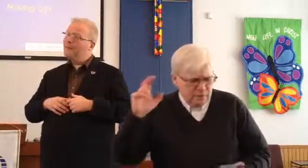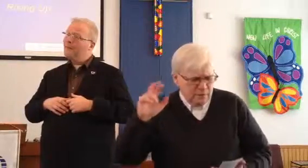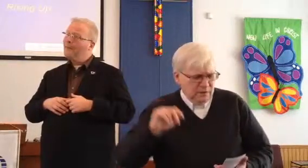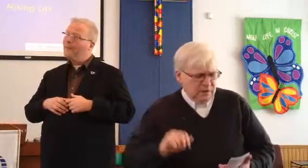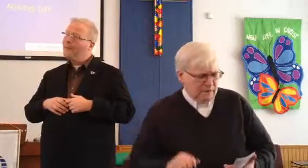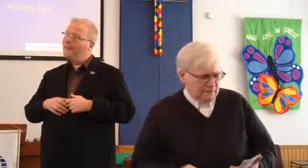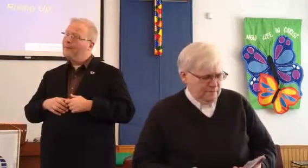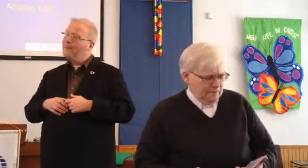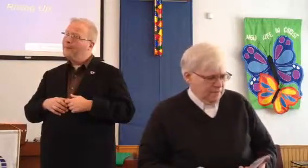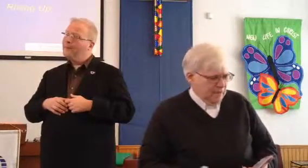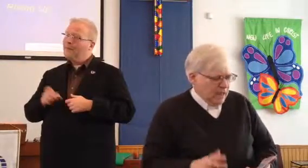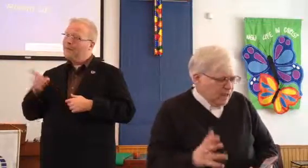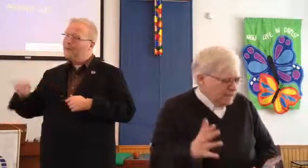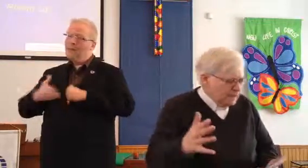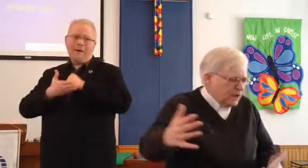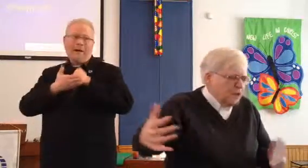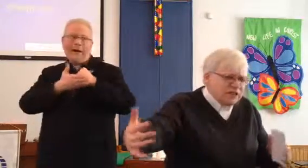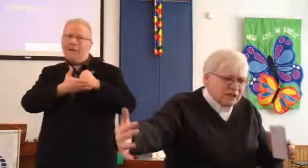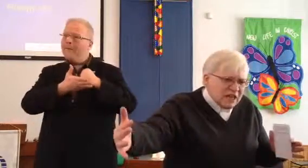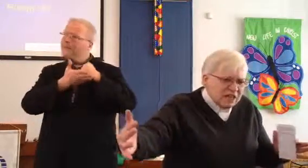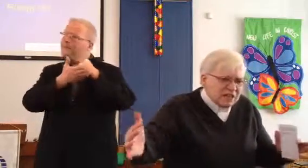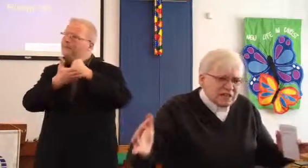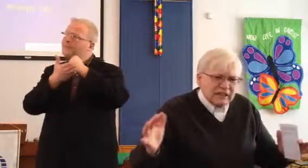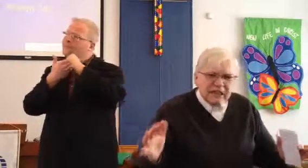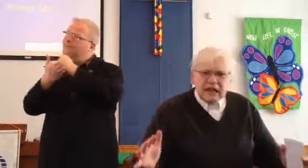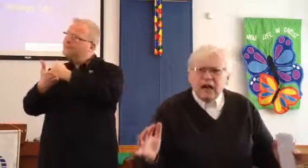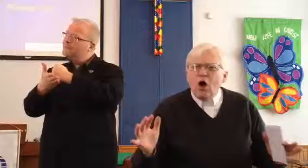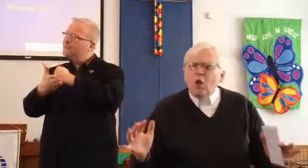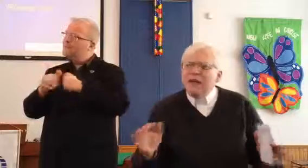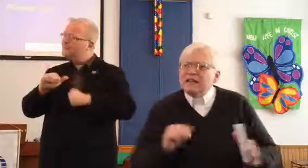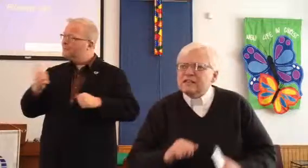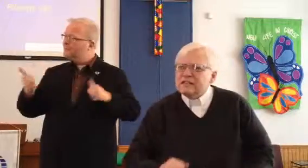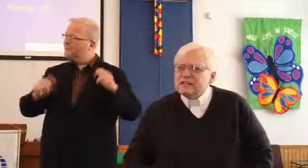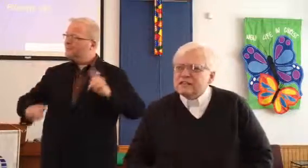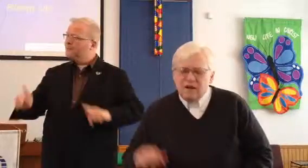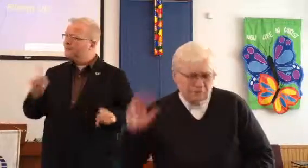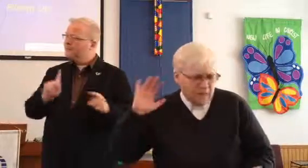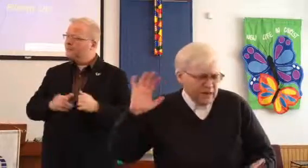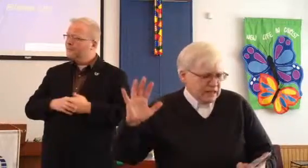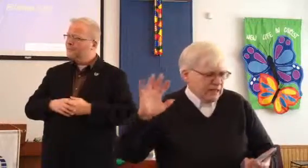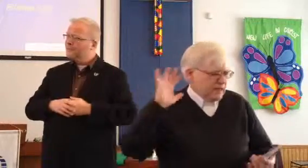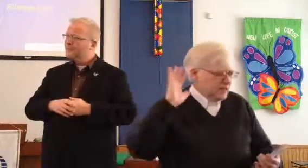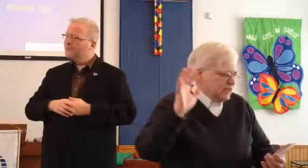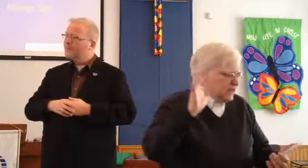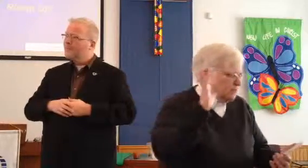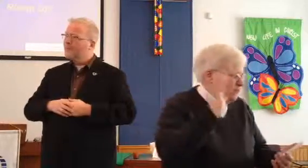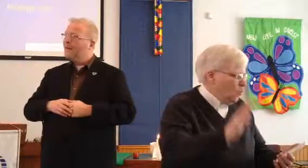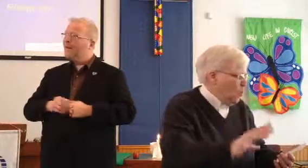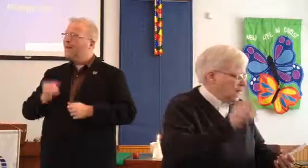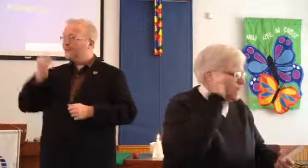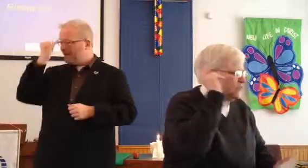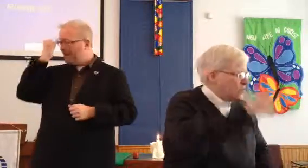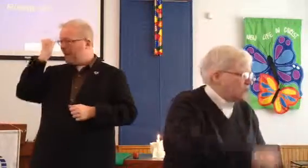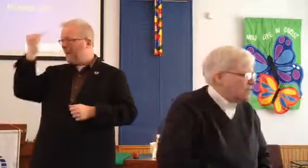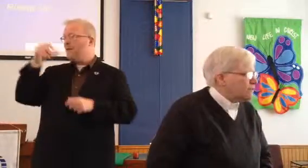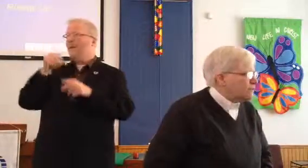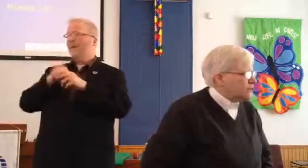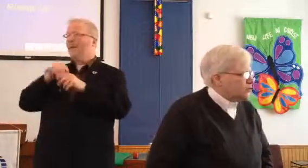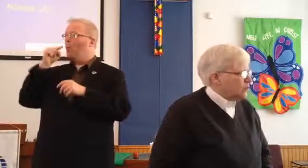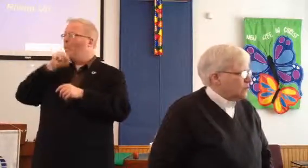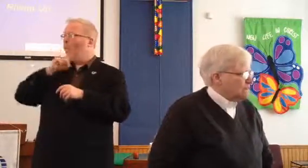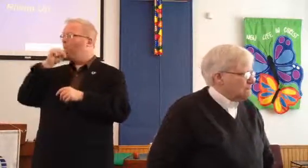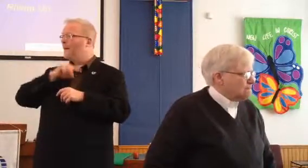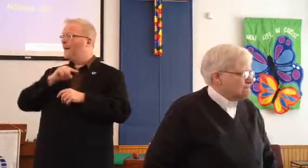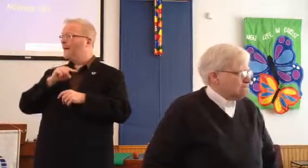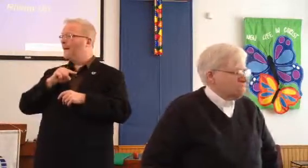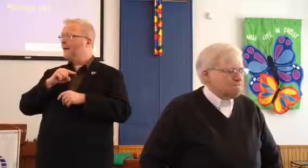for them to believe that there was this little oasis of peace in the city of Milwaukee in the 21st